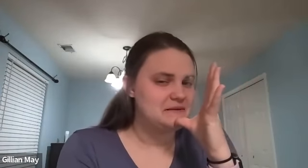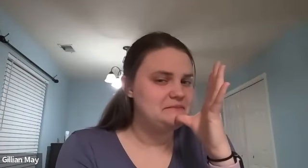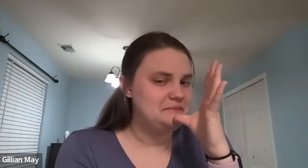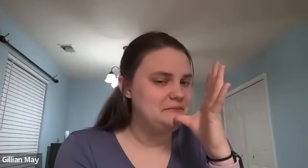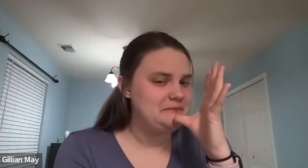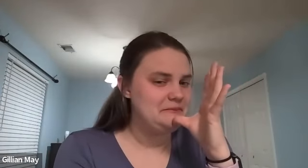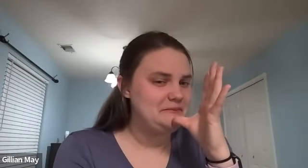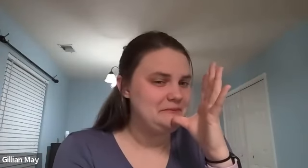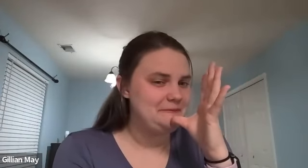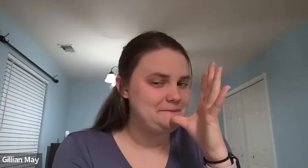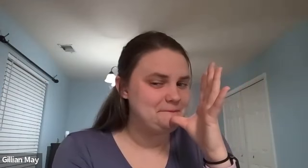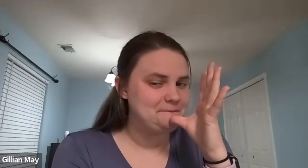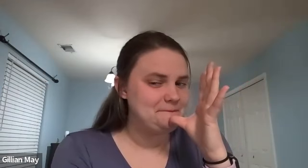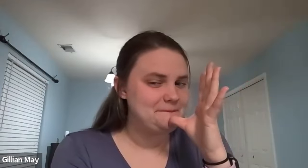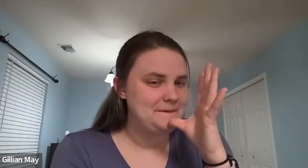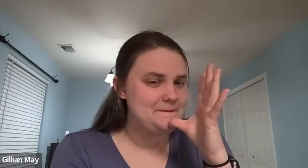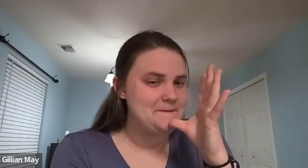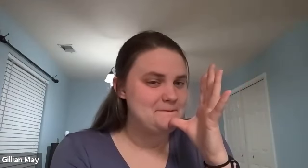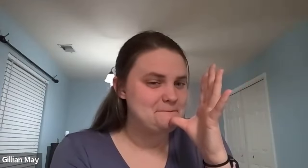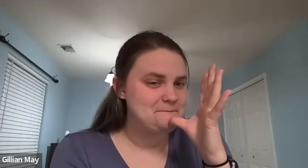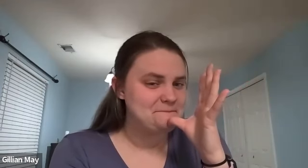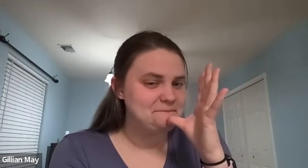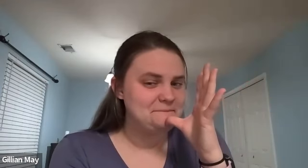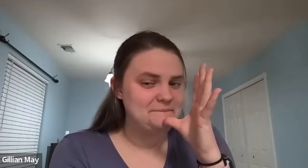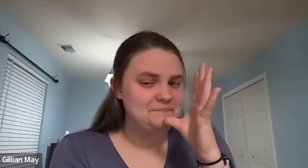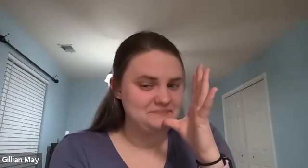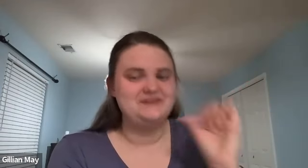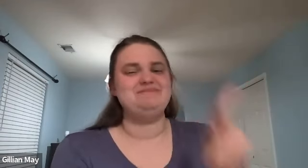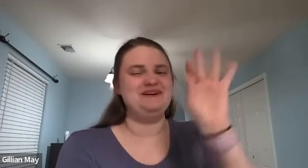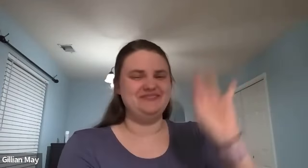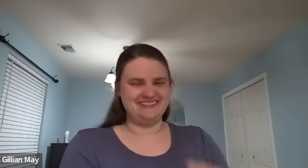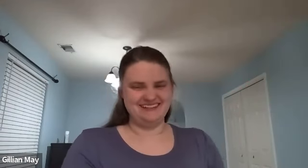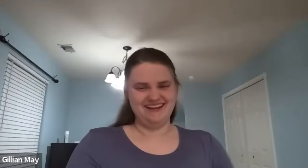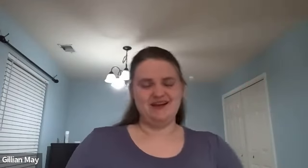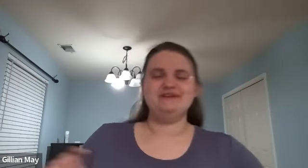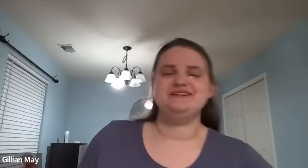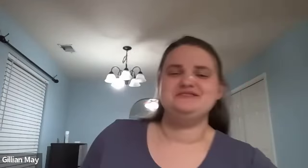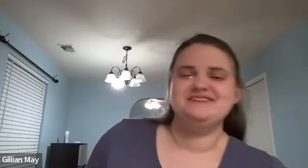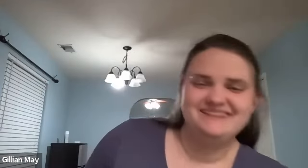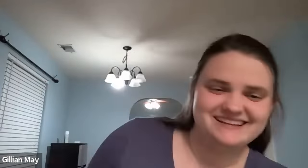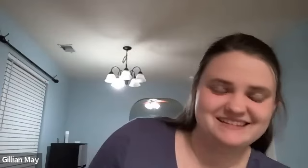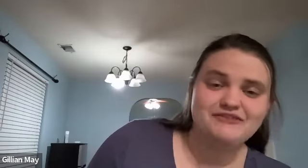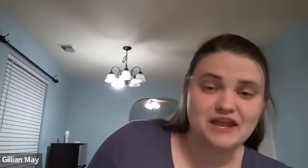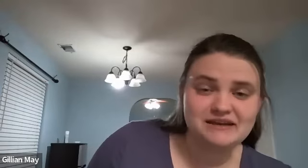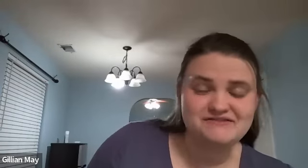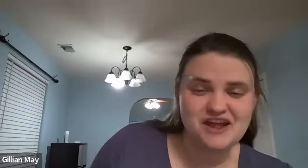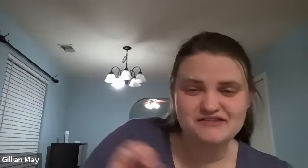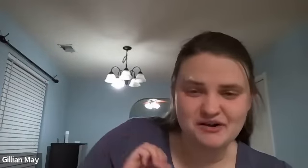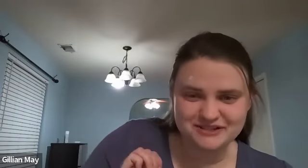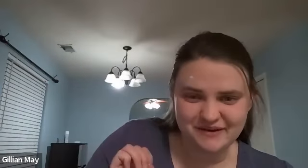same. Okay, perfect. I want to make sure I saw it all. Yes. If none of y'all responded,